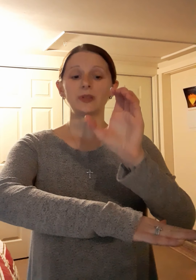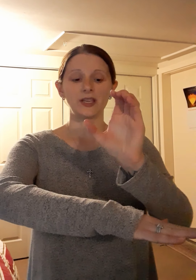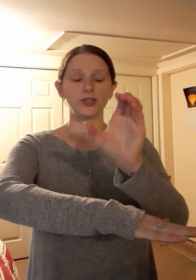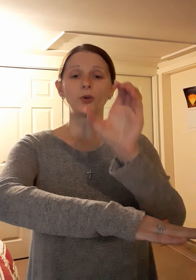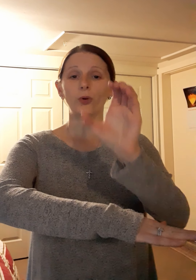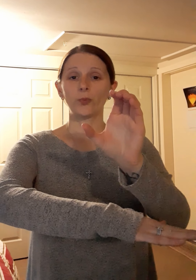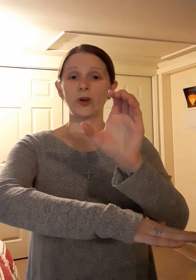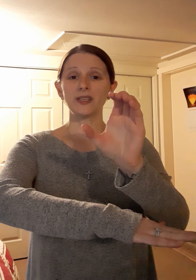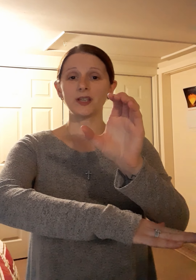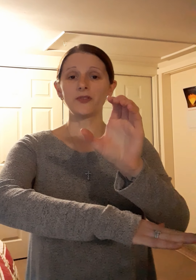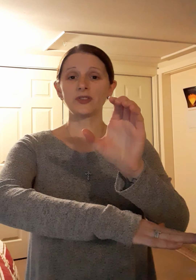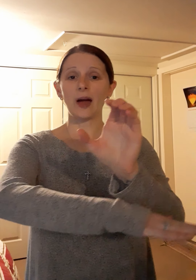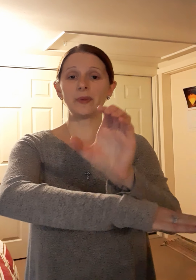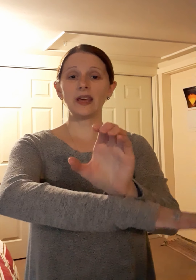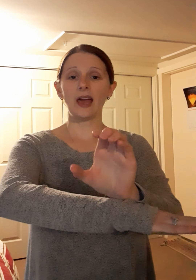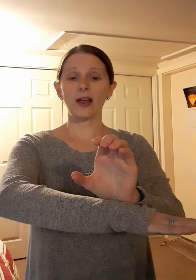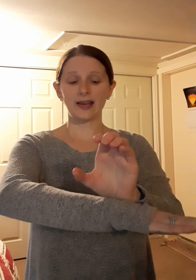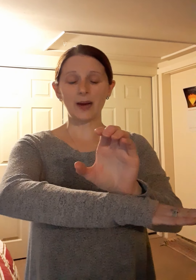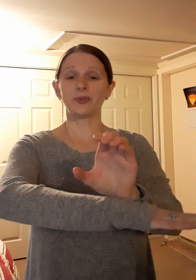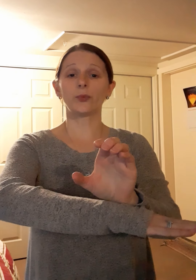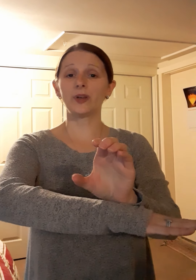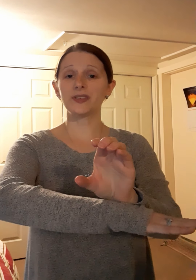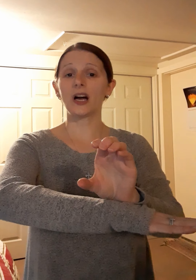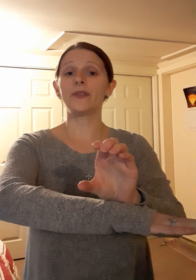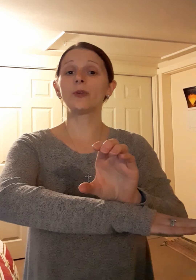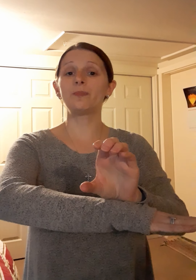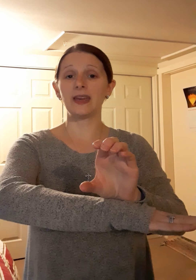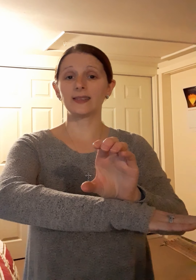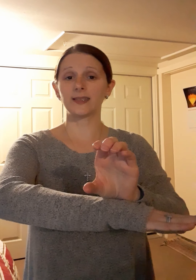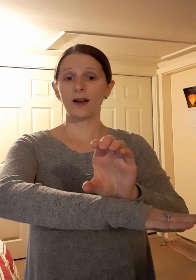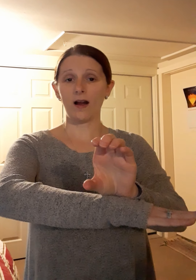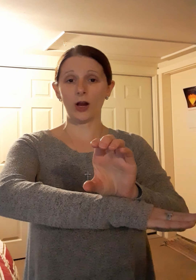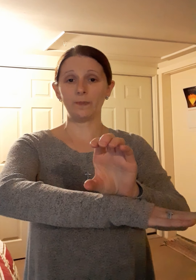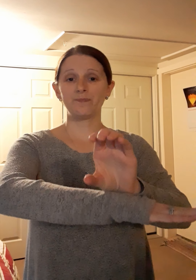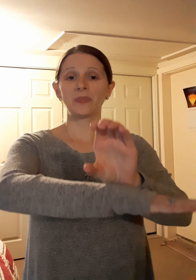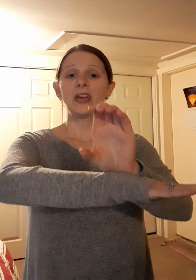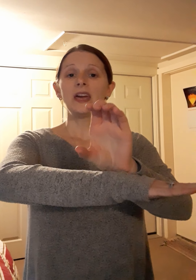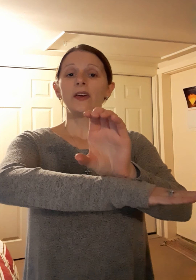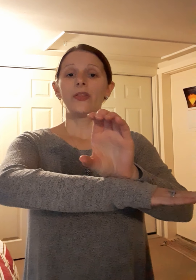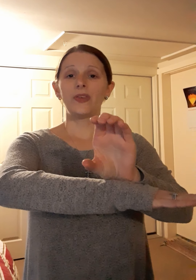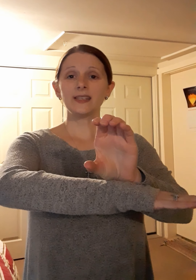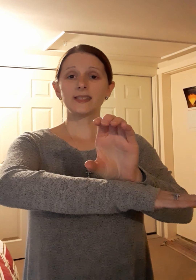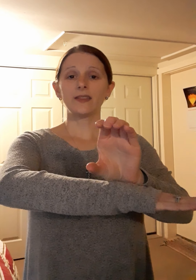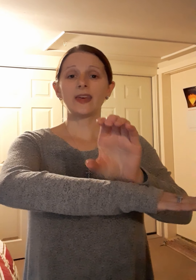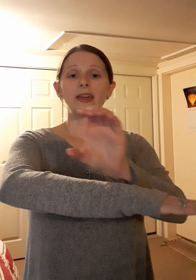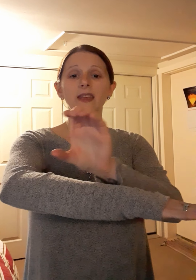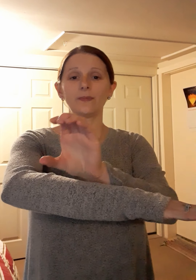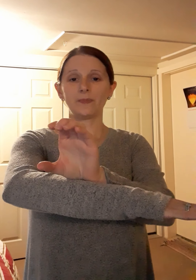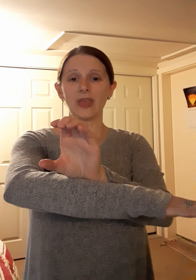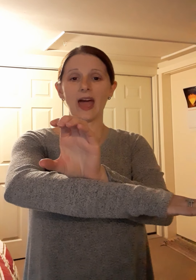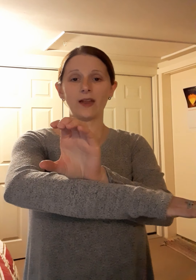place your wrist of your dominant on top of the wrist of your base arm. This then, at